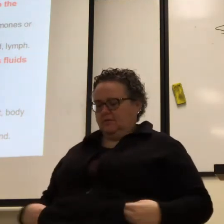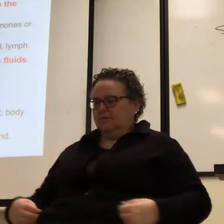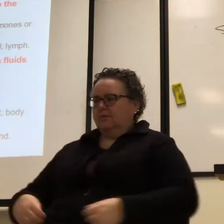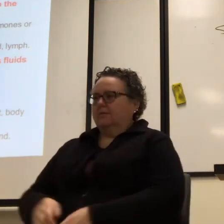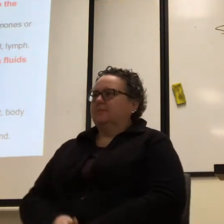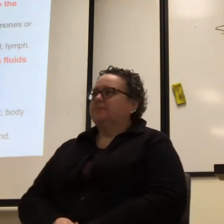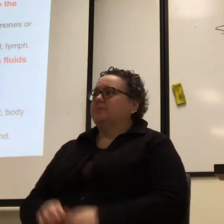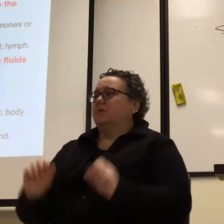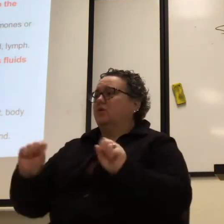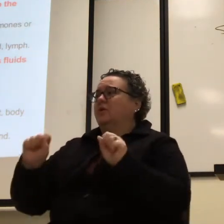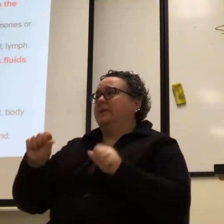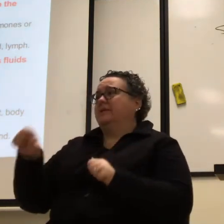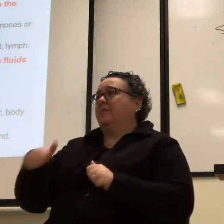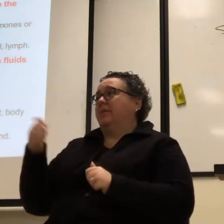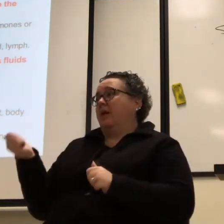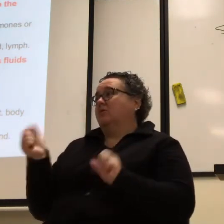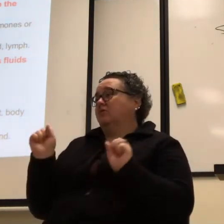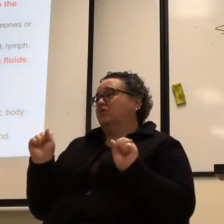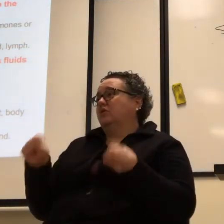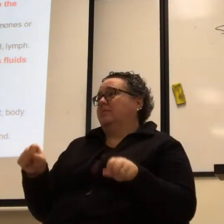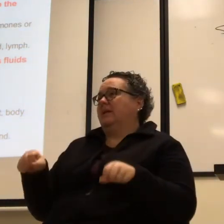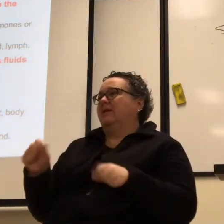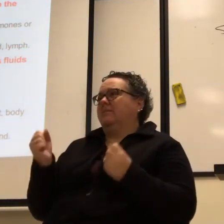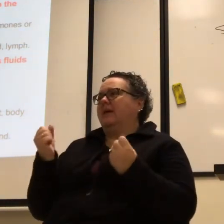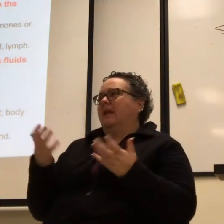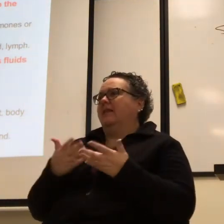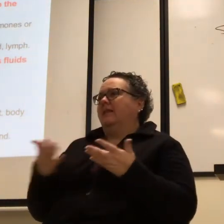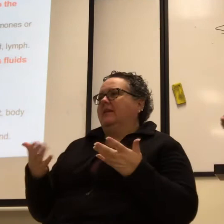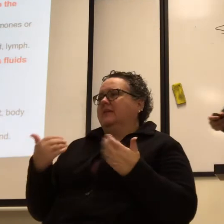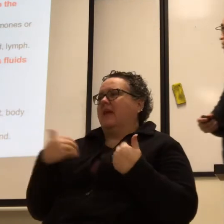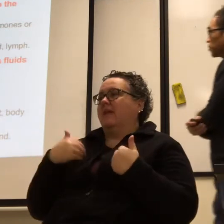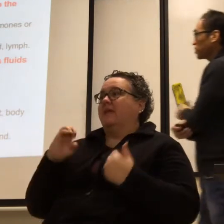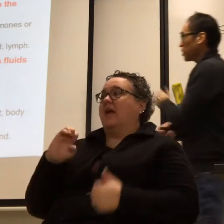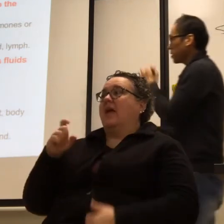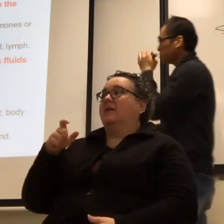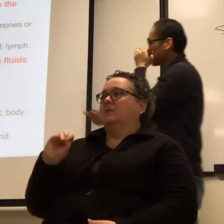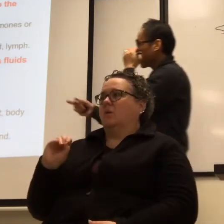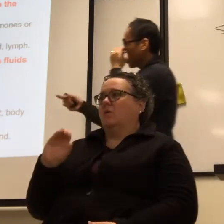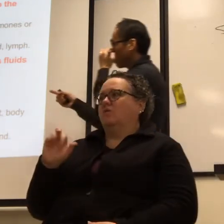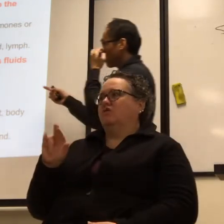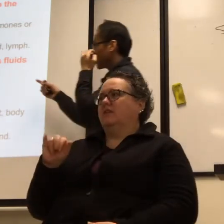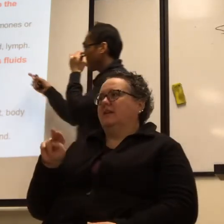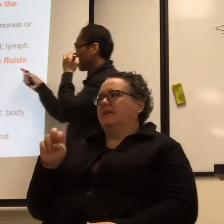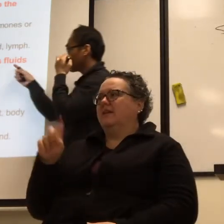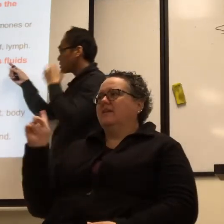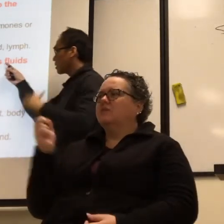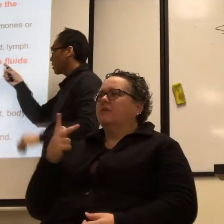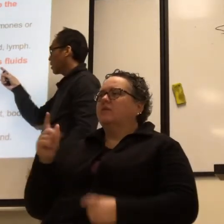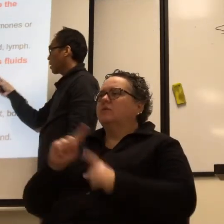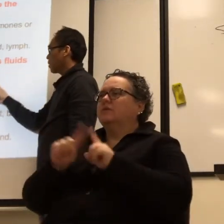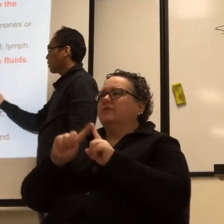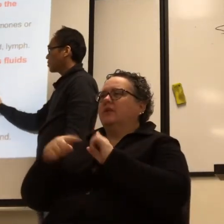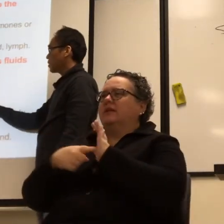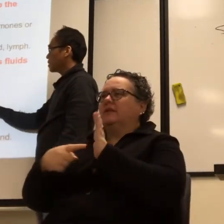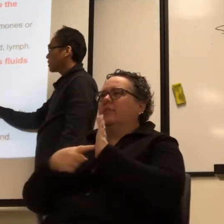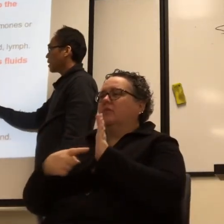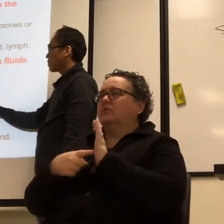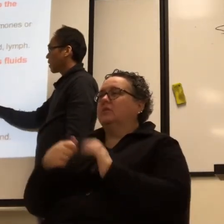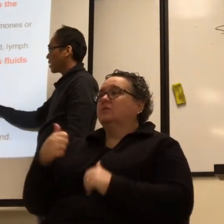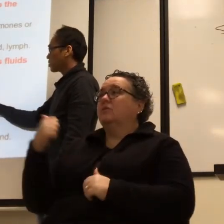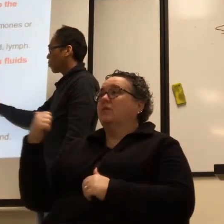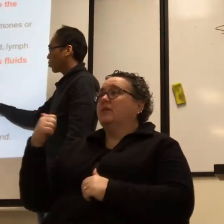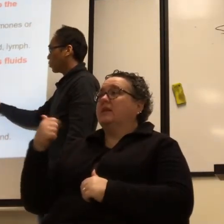It could be something else. There's a lot of things that have exocrine secretion. These are just a couple of examples. So